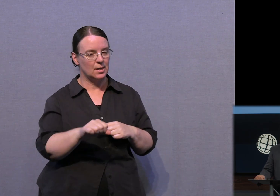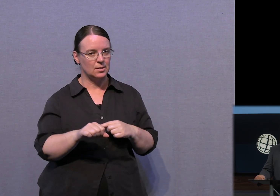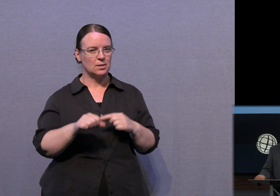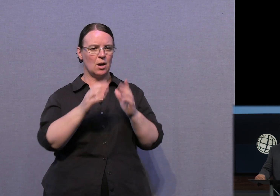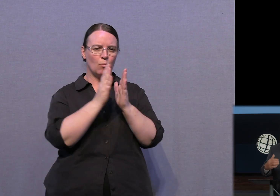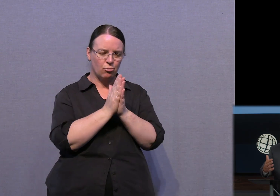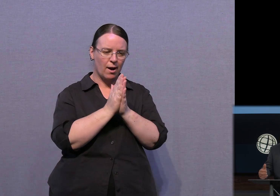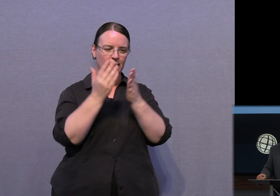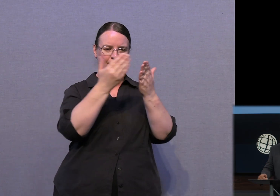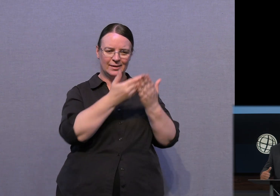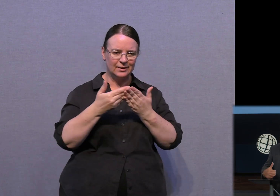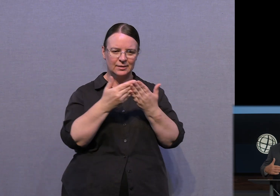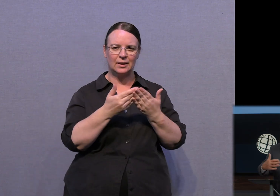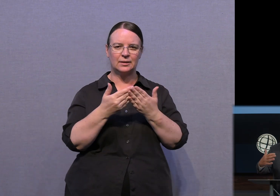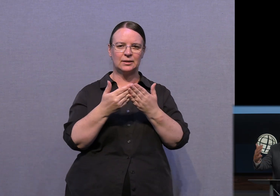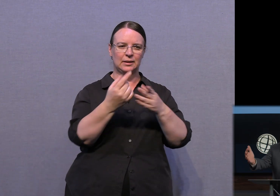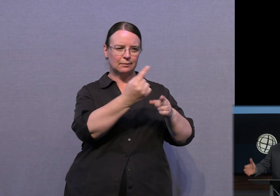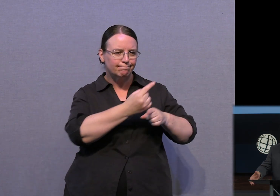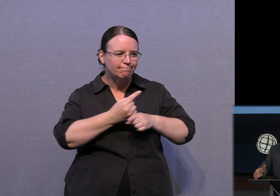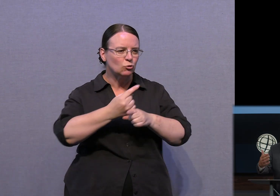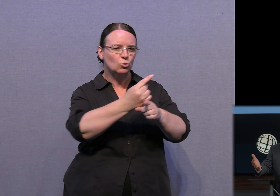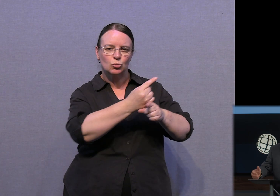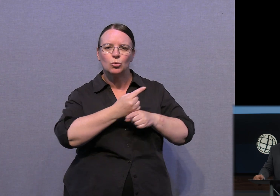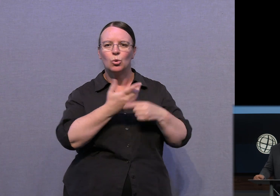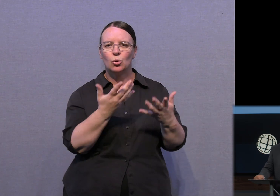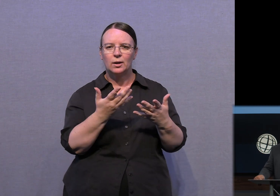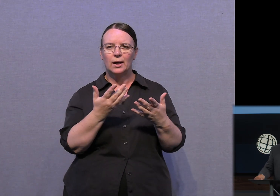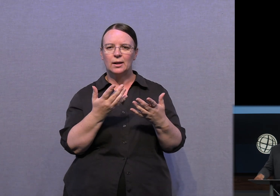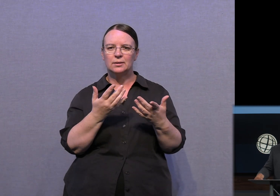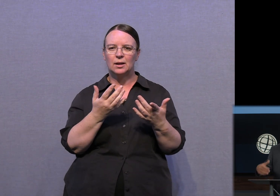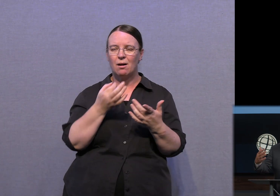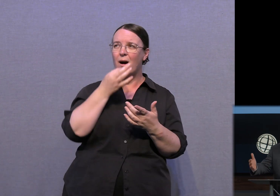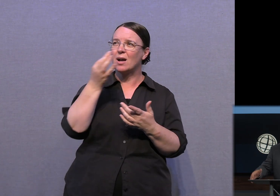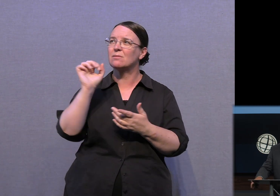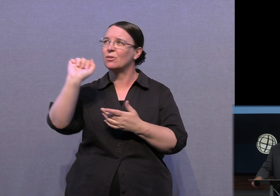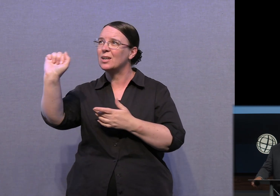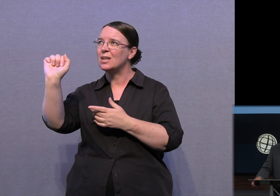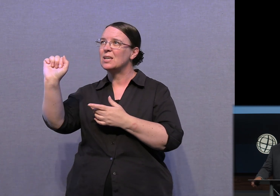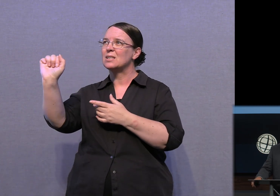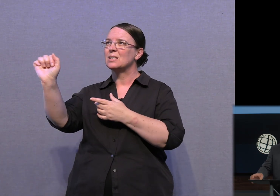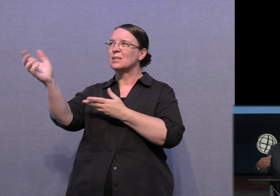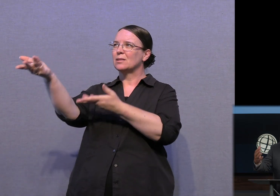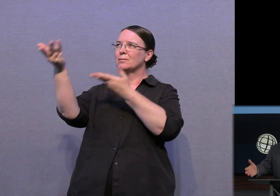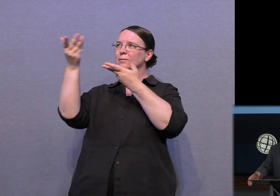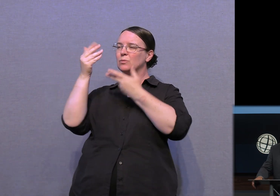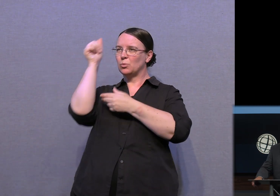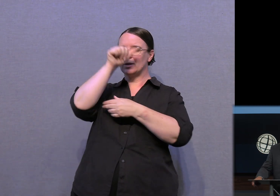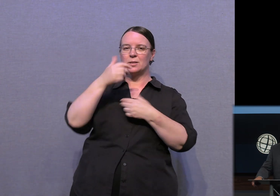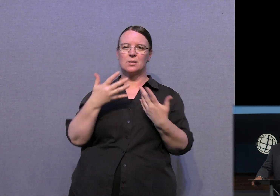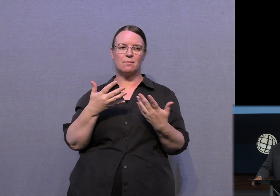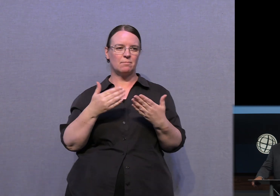together, discern the will of God, and make good plans for our local church, for our national organization, for world